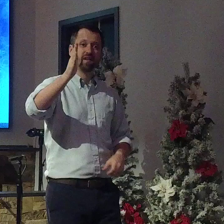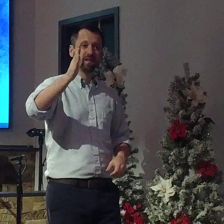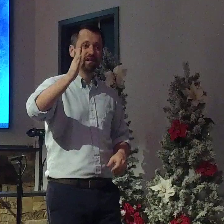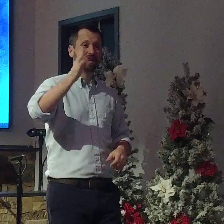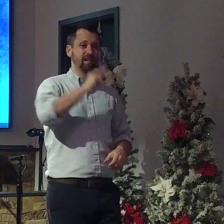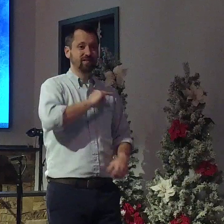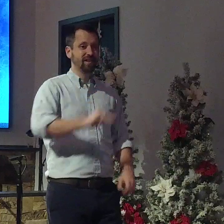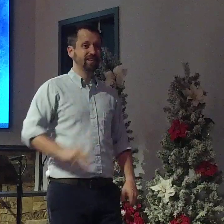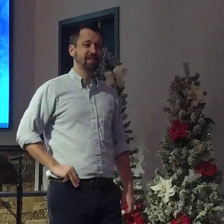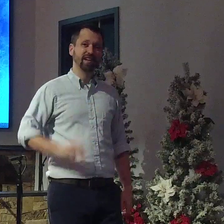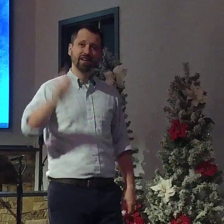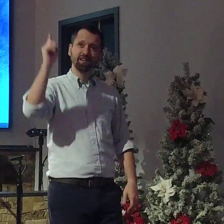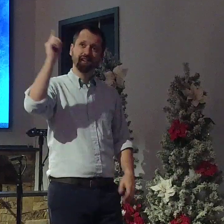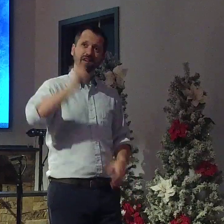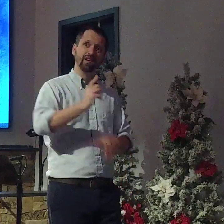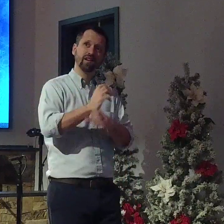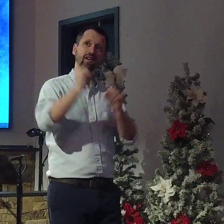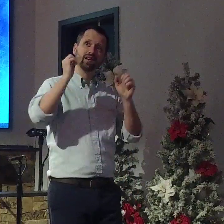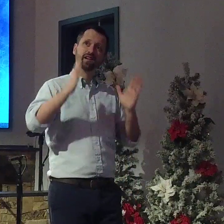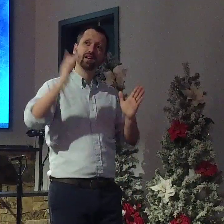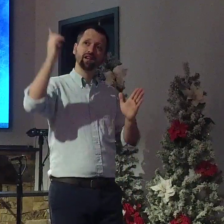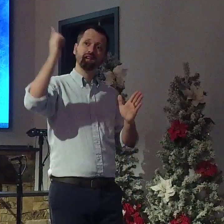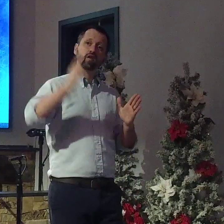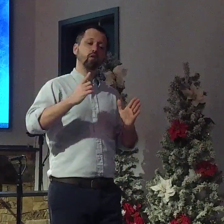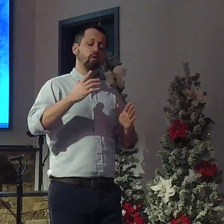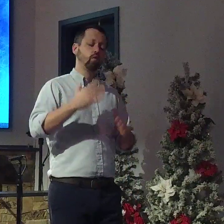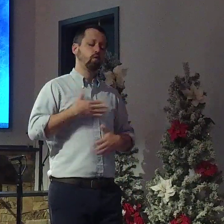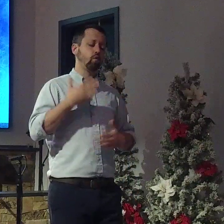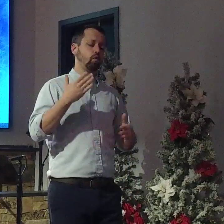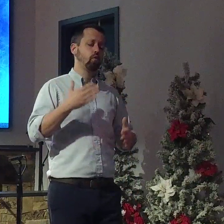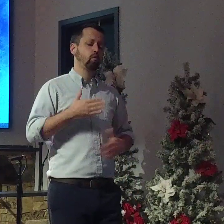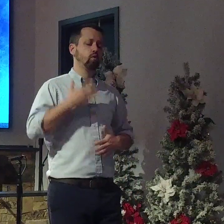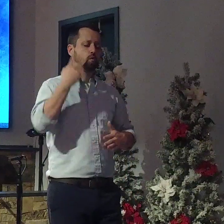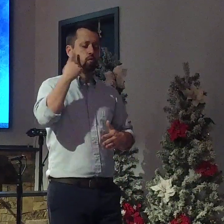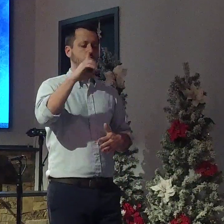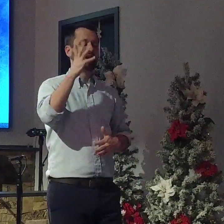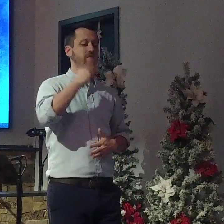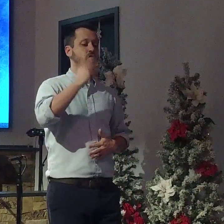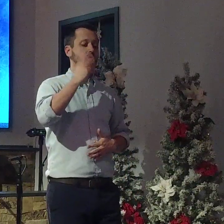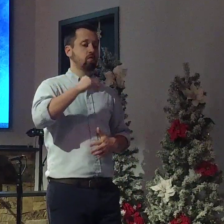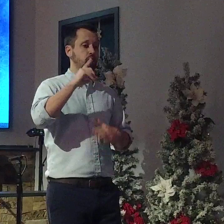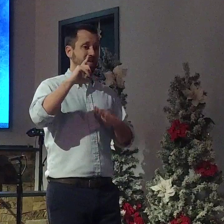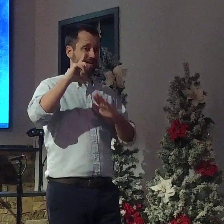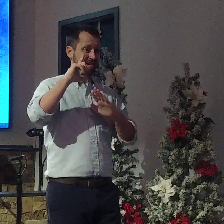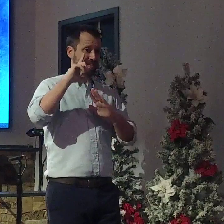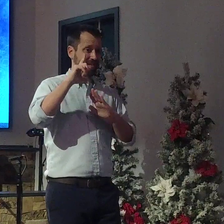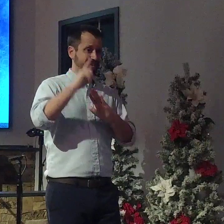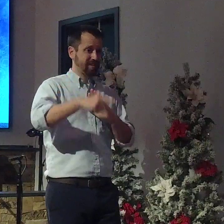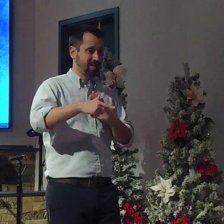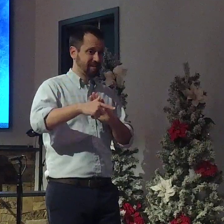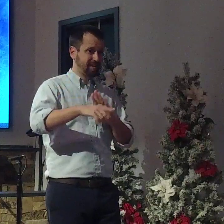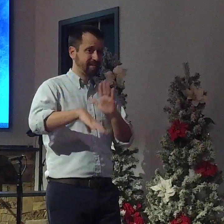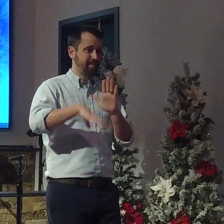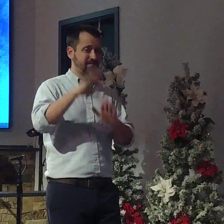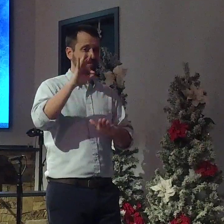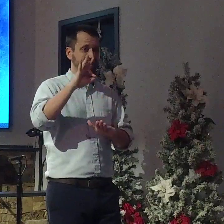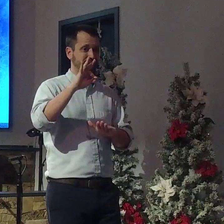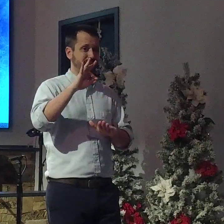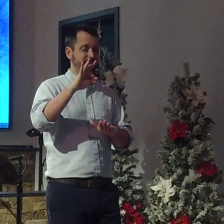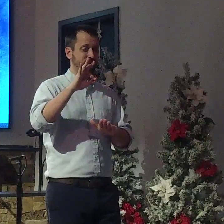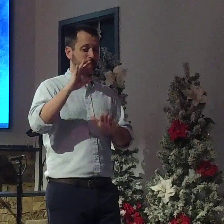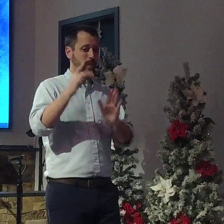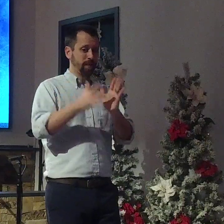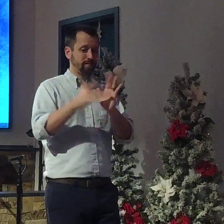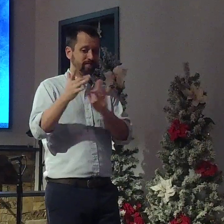oppressed. They were oppressed. They were waiting for their deliverer to come and deliver them, their Messiah,